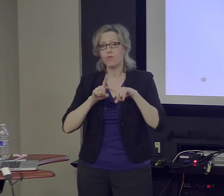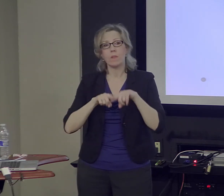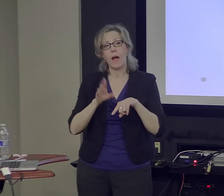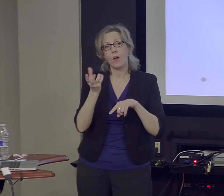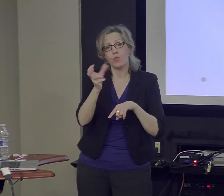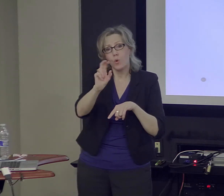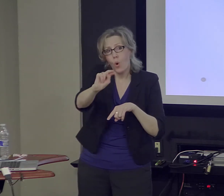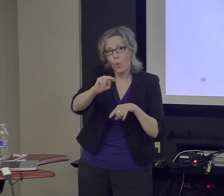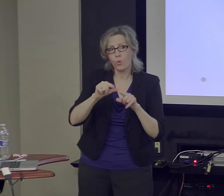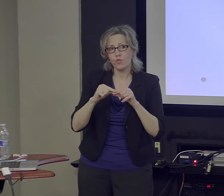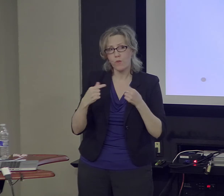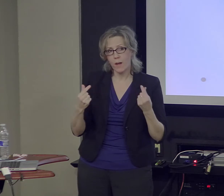and